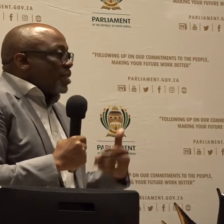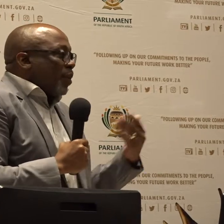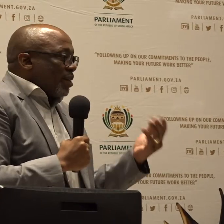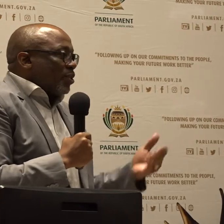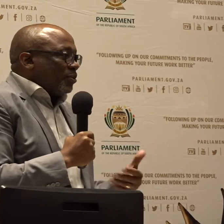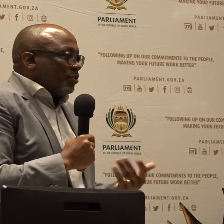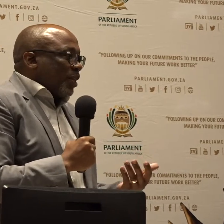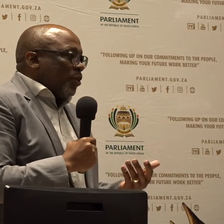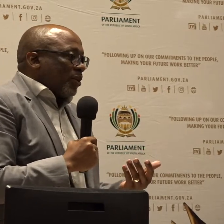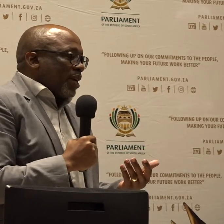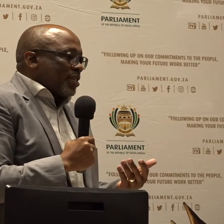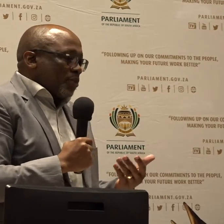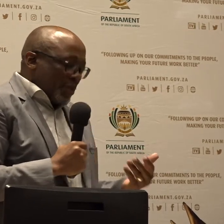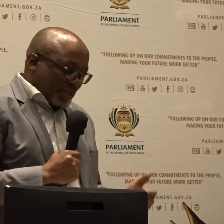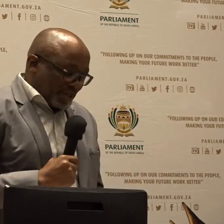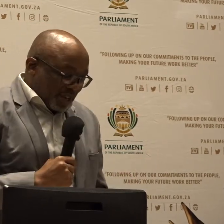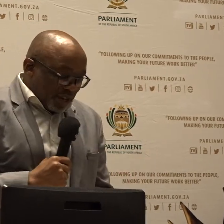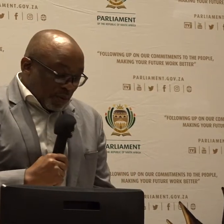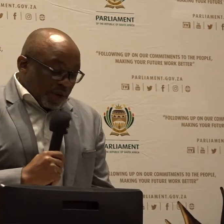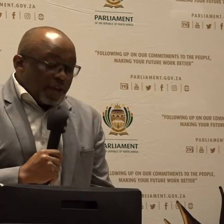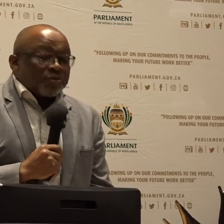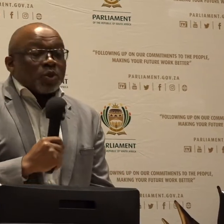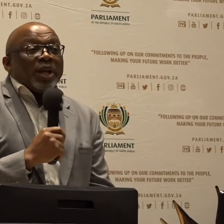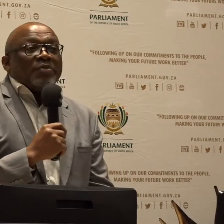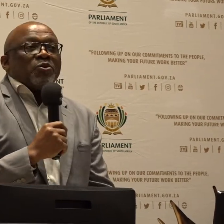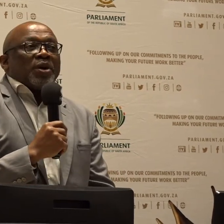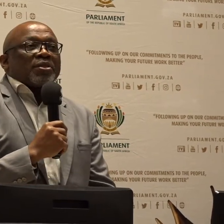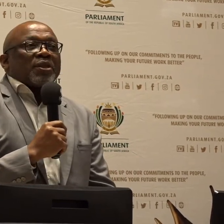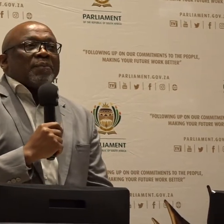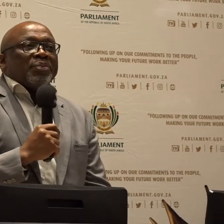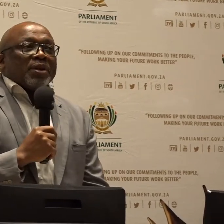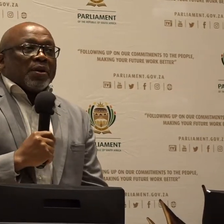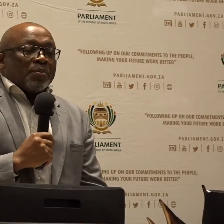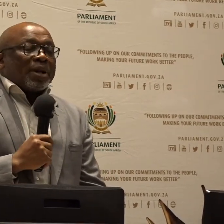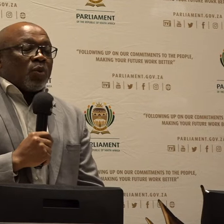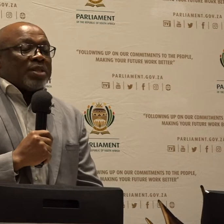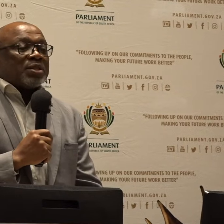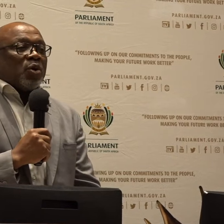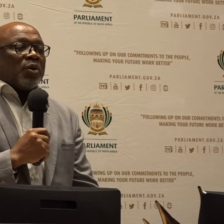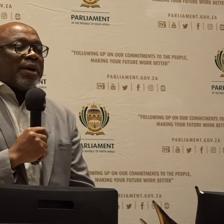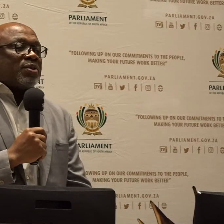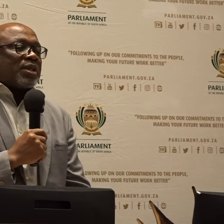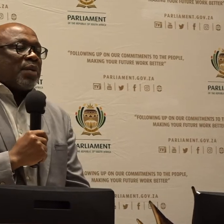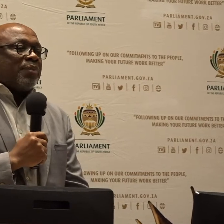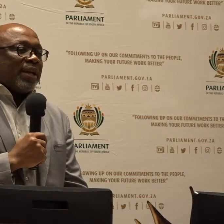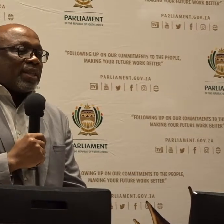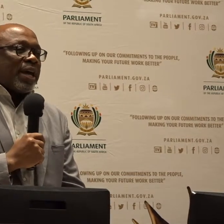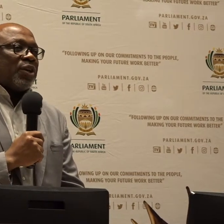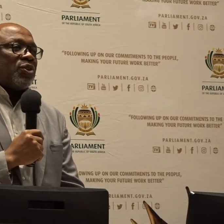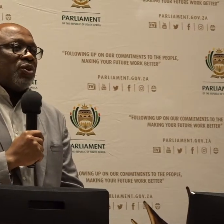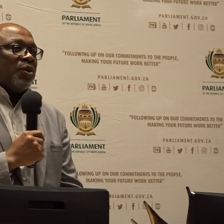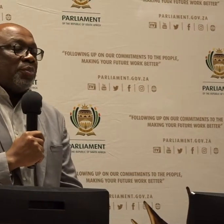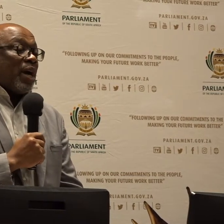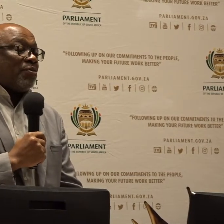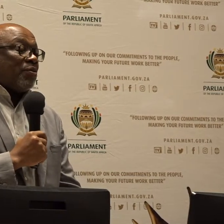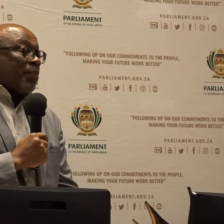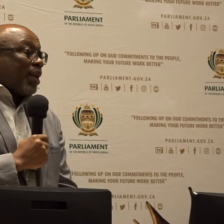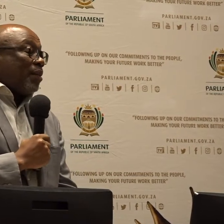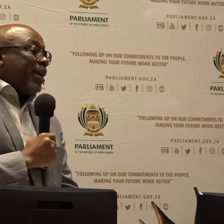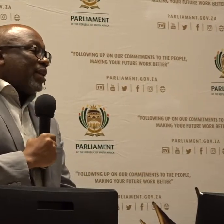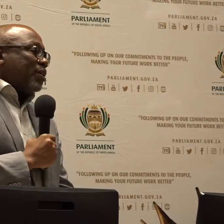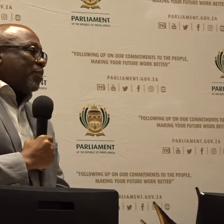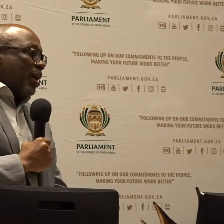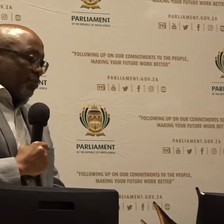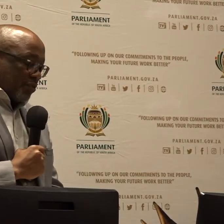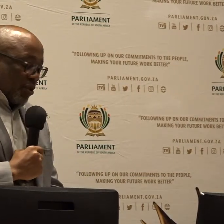that's part of democracy which we have to live with but once more we want to say a big thank you on behalf